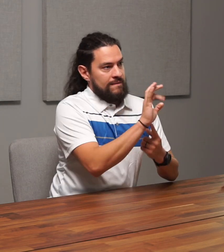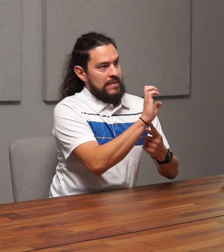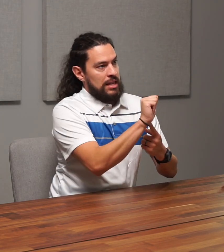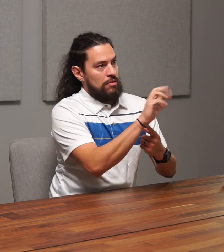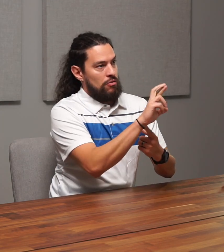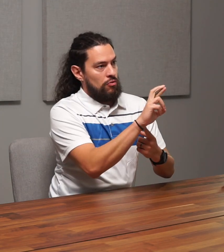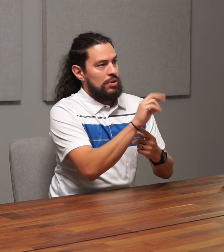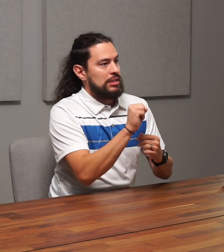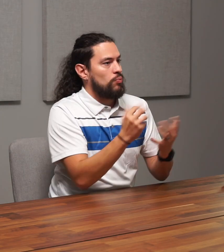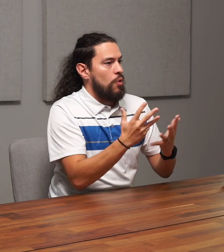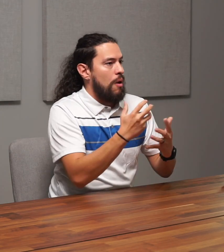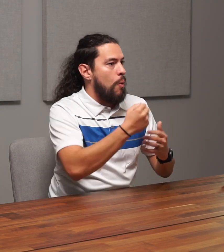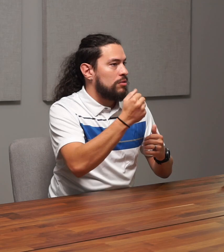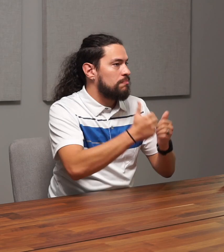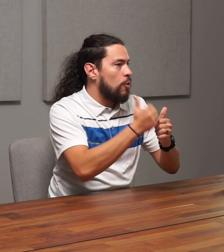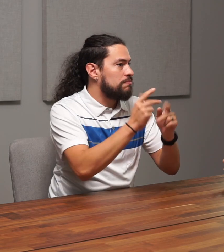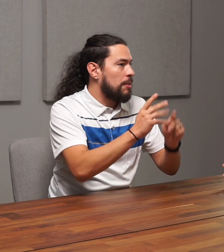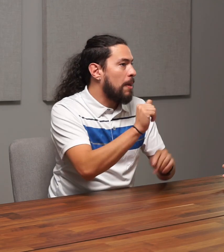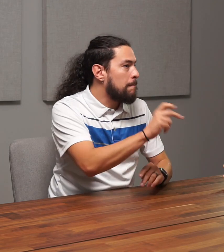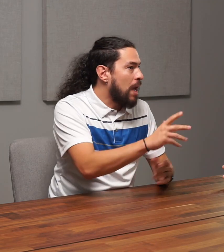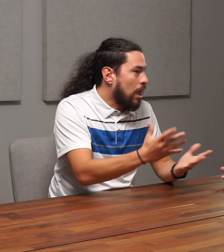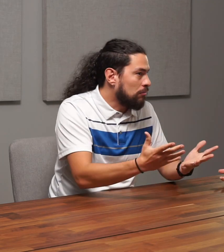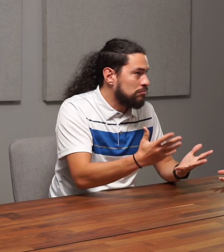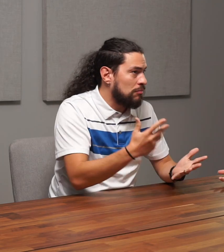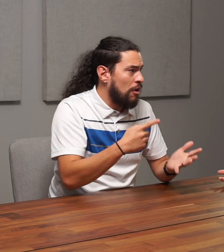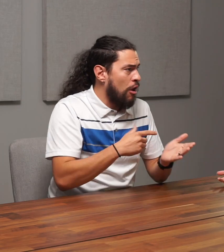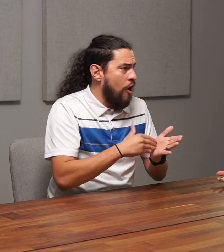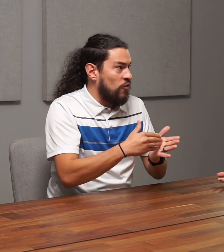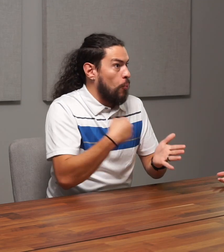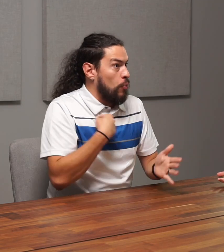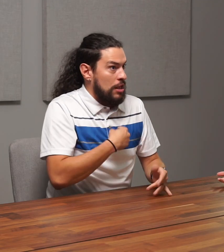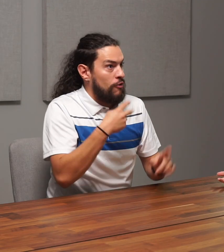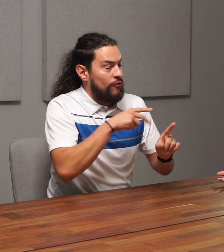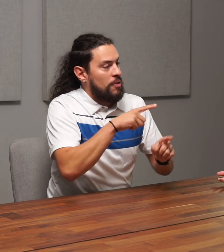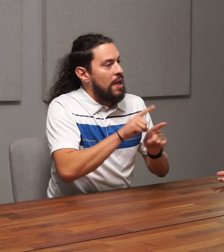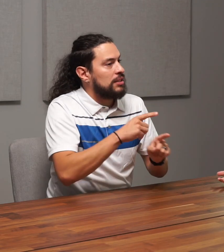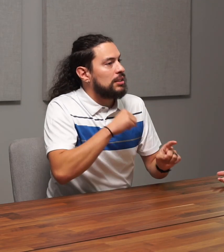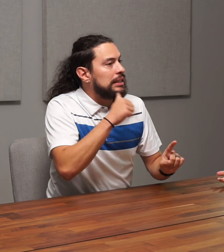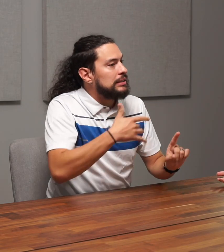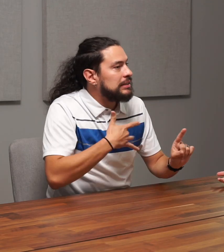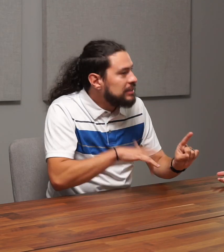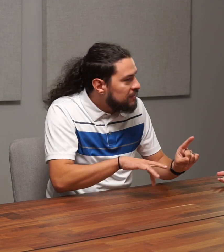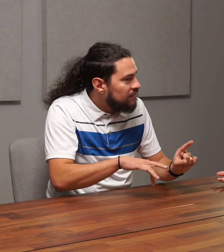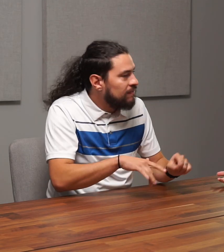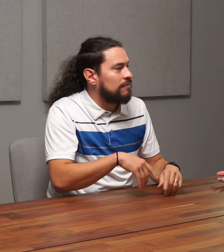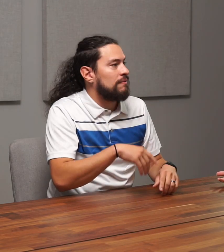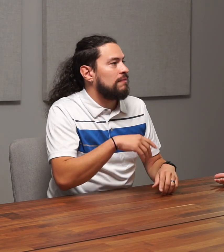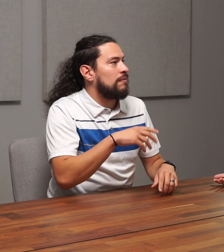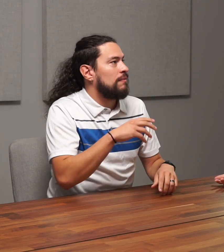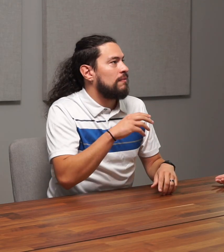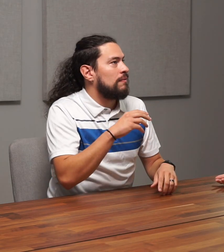don't realize that it's fear is what holding is what's holding most people back you know we just view people as maybe insensitive